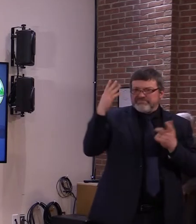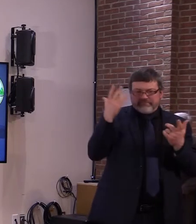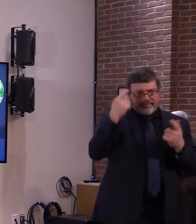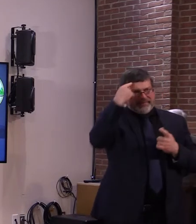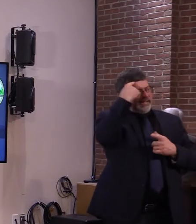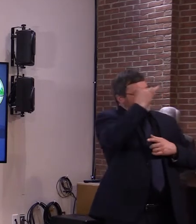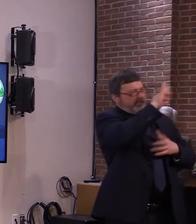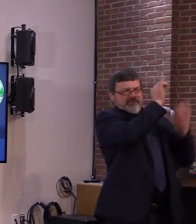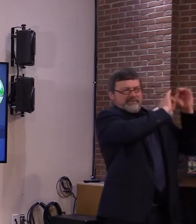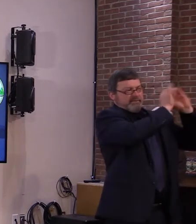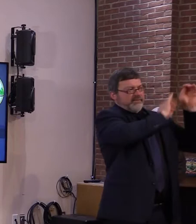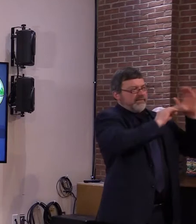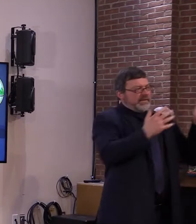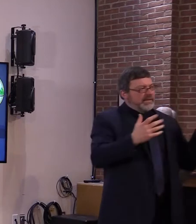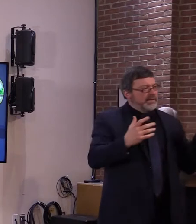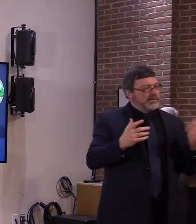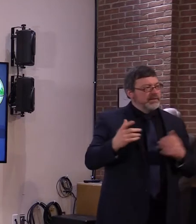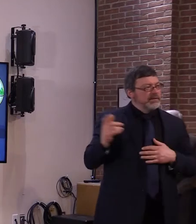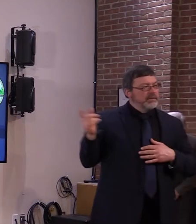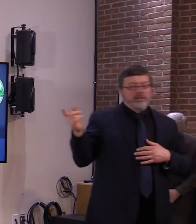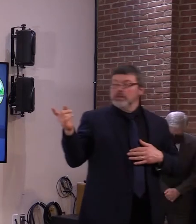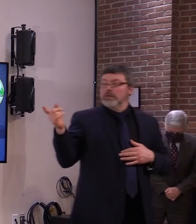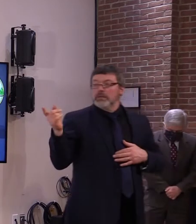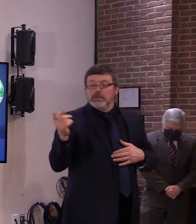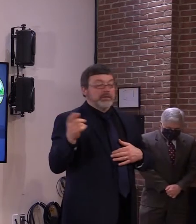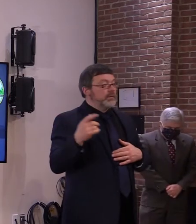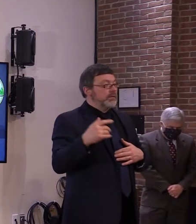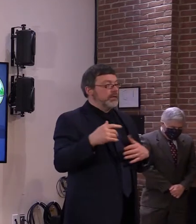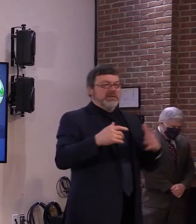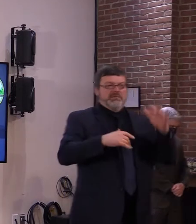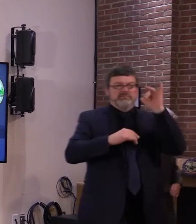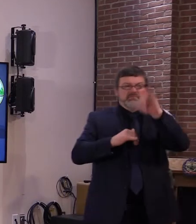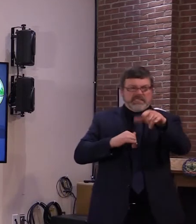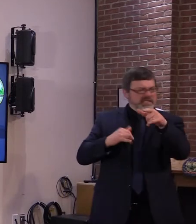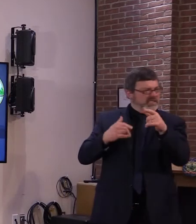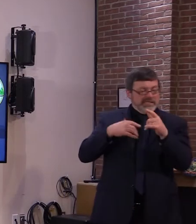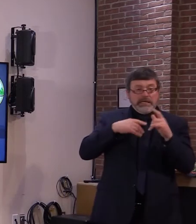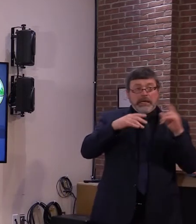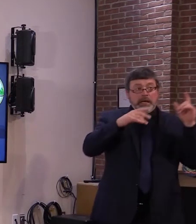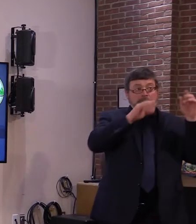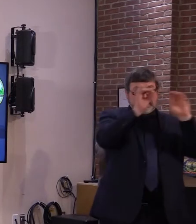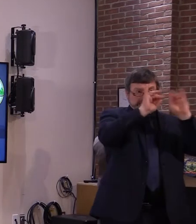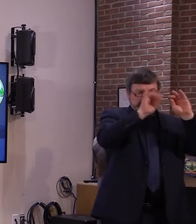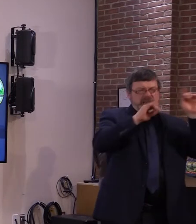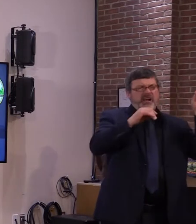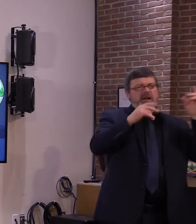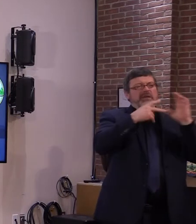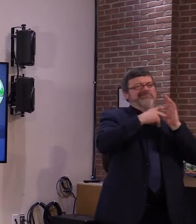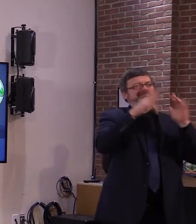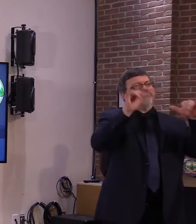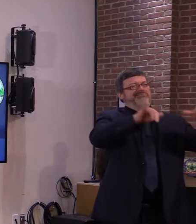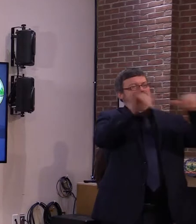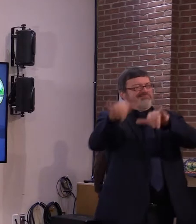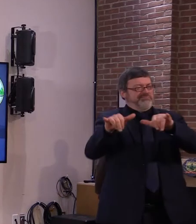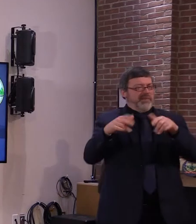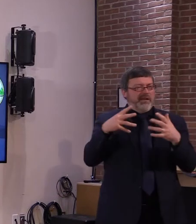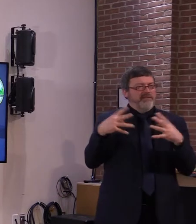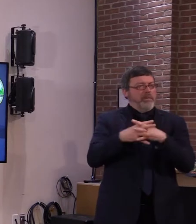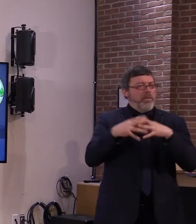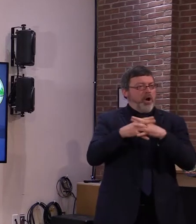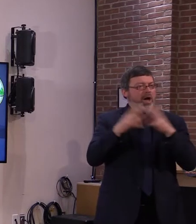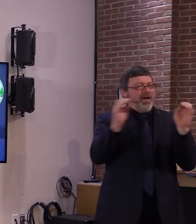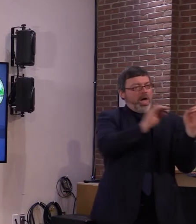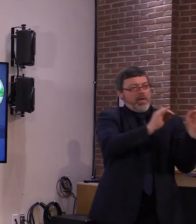political football um and then of course on the other side of things we waited so long to sign the